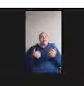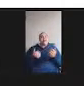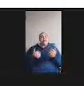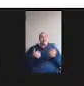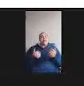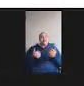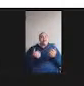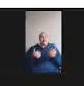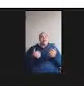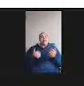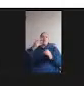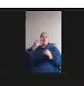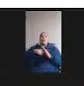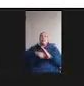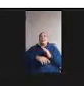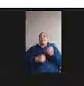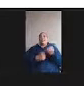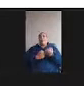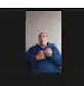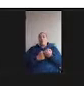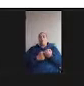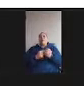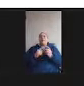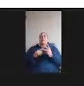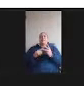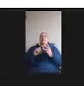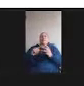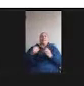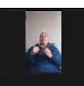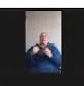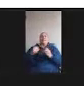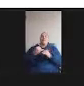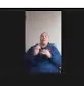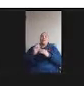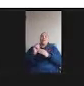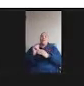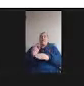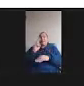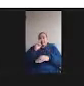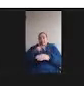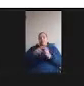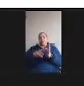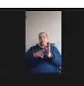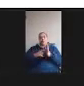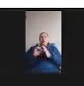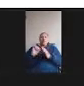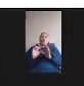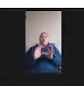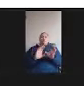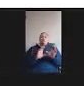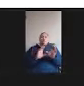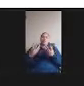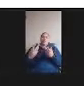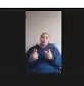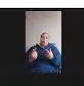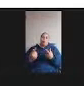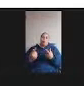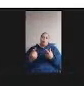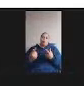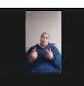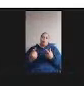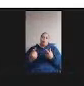detailed support. The functional lead is then required to bring all of these parties together. So IT provides the